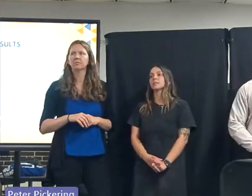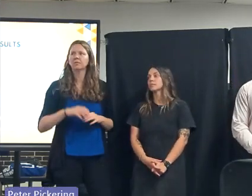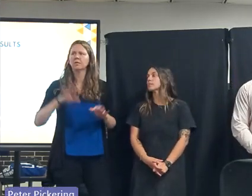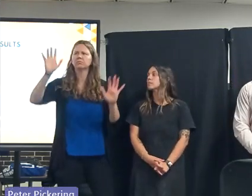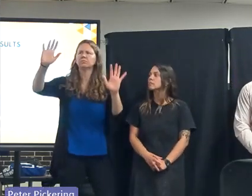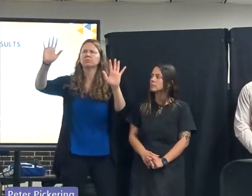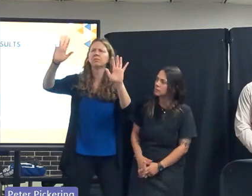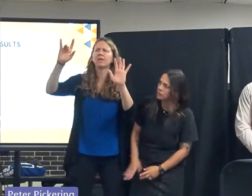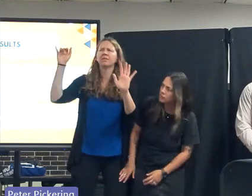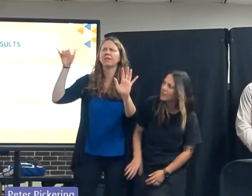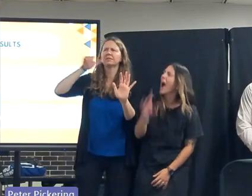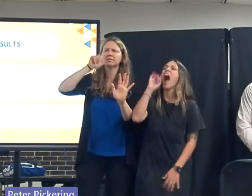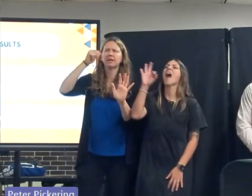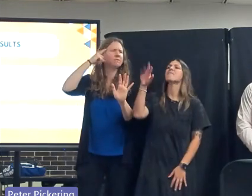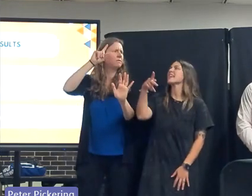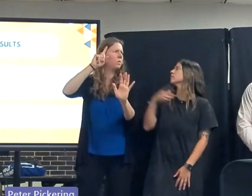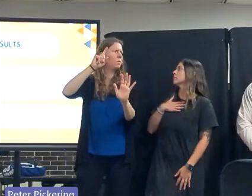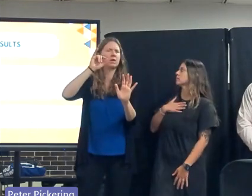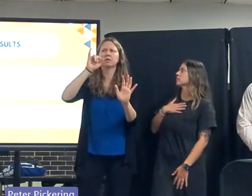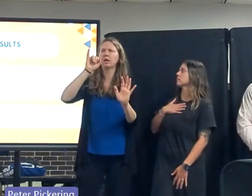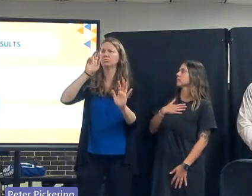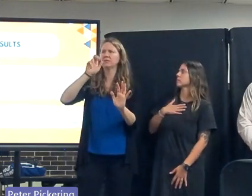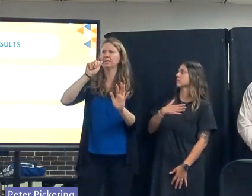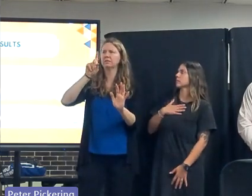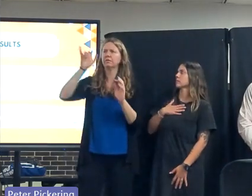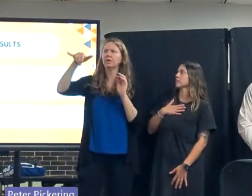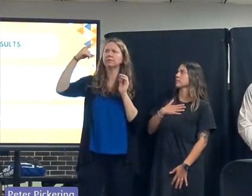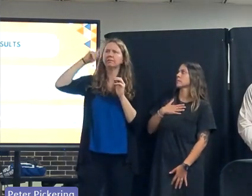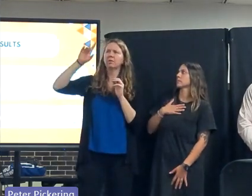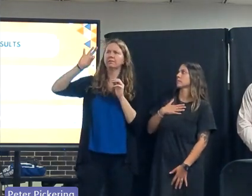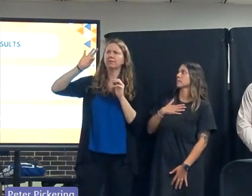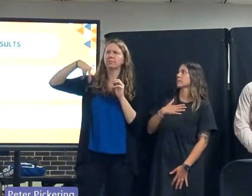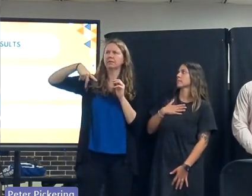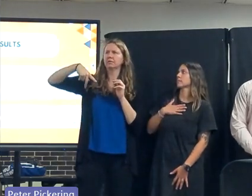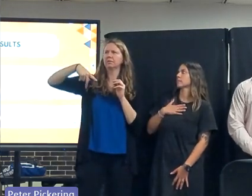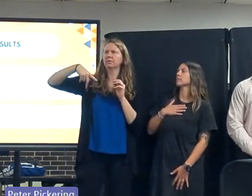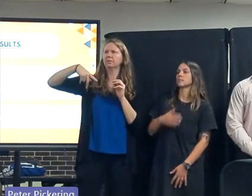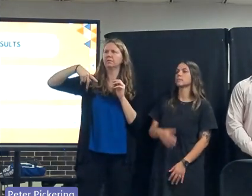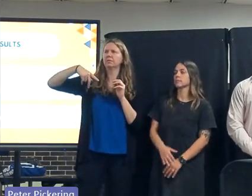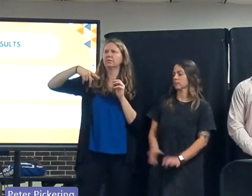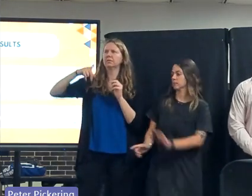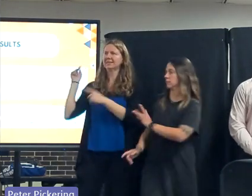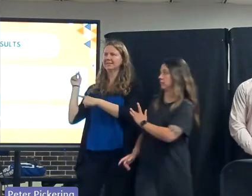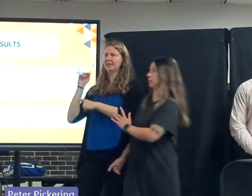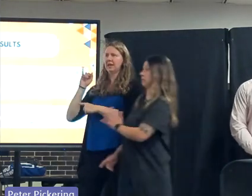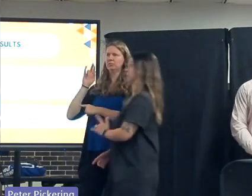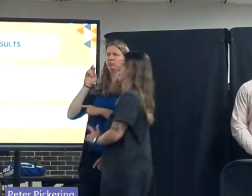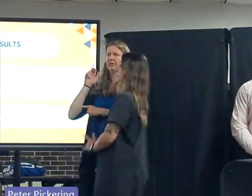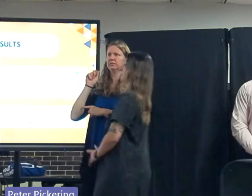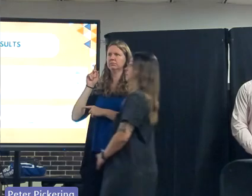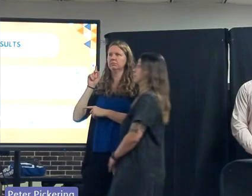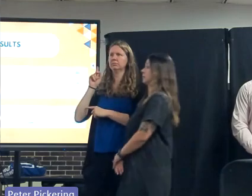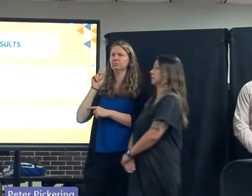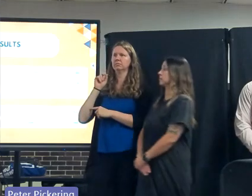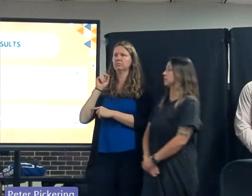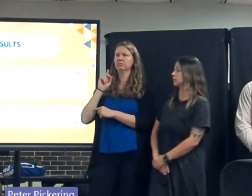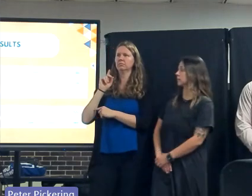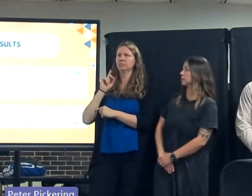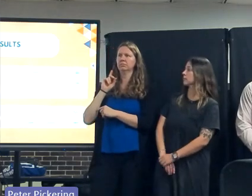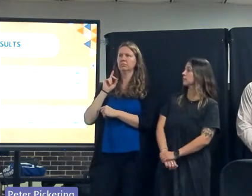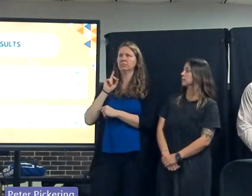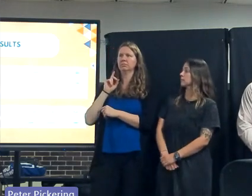That's correct. With the grade Oh, equivalents. excuse me, not for iRead. No, iRead, that the grade level equivalence